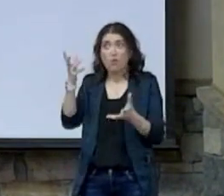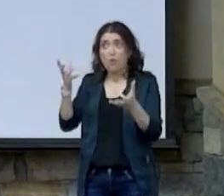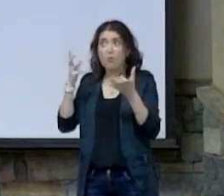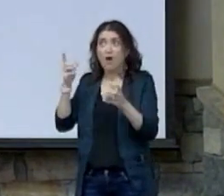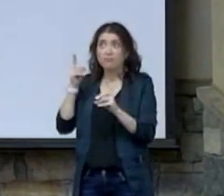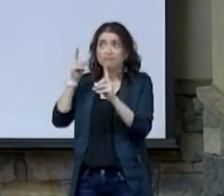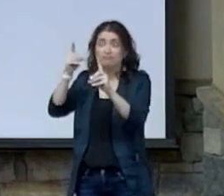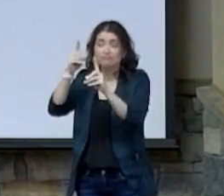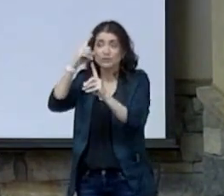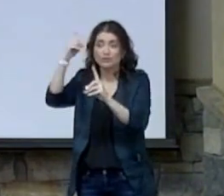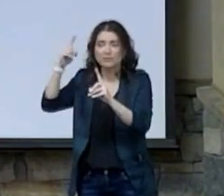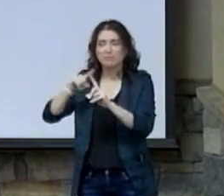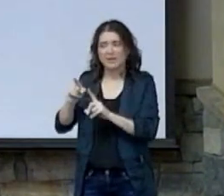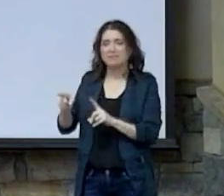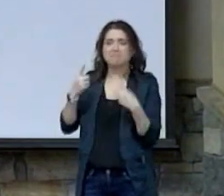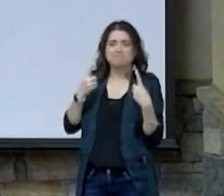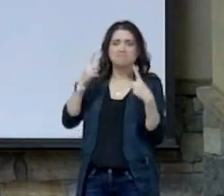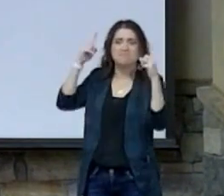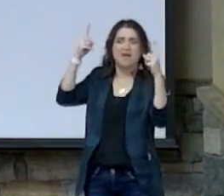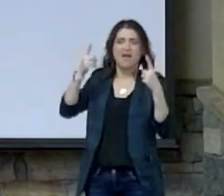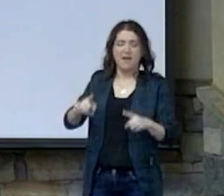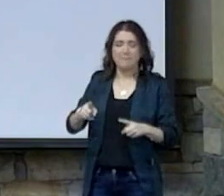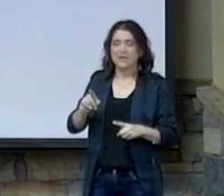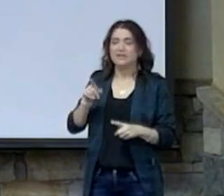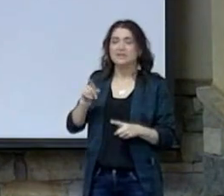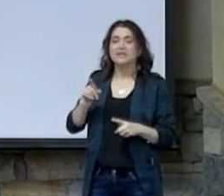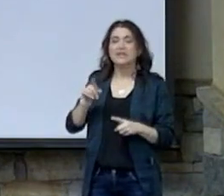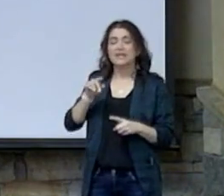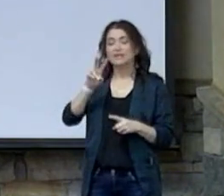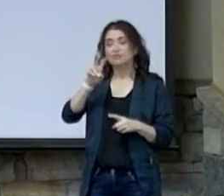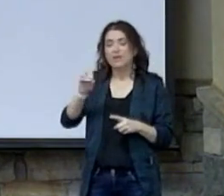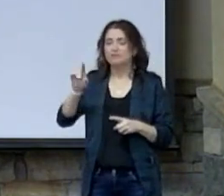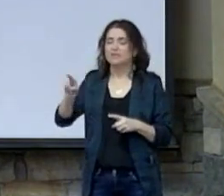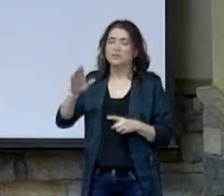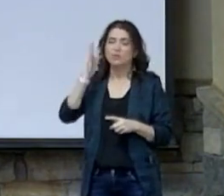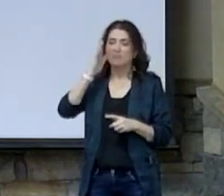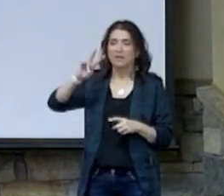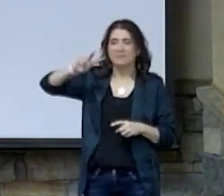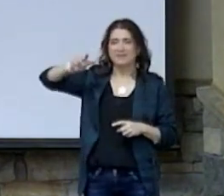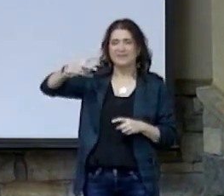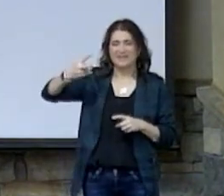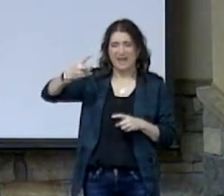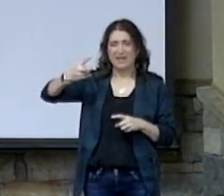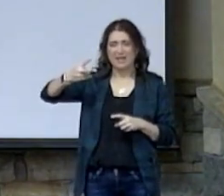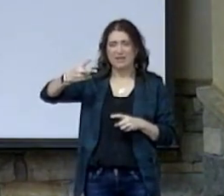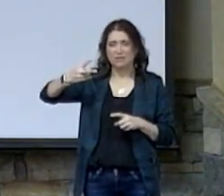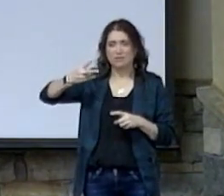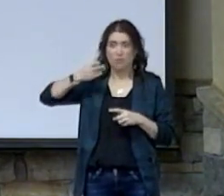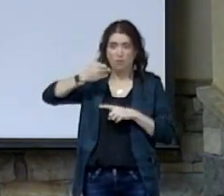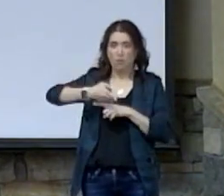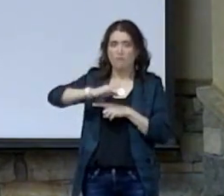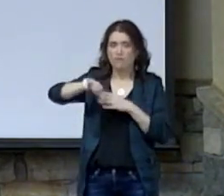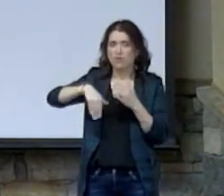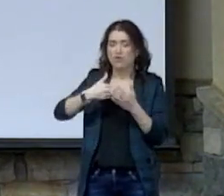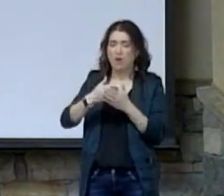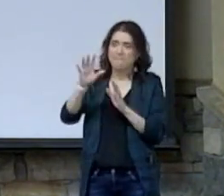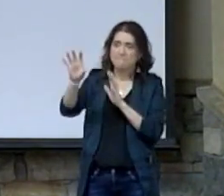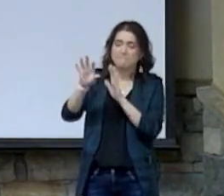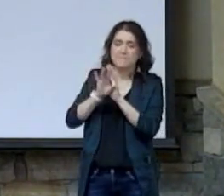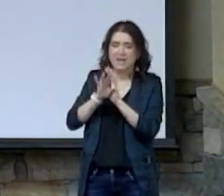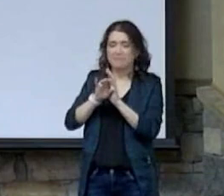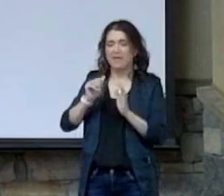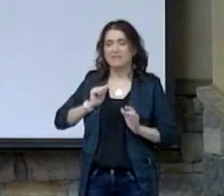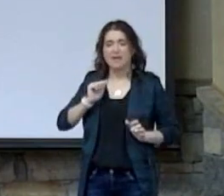In 2000, he would be the second overall pick in the National Hockey League draft by the Atlanta